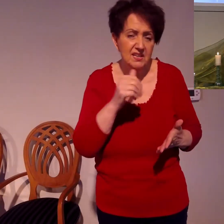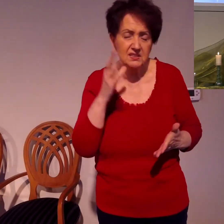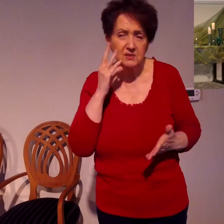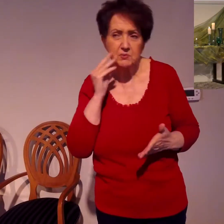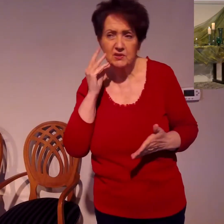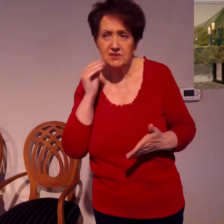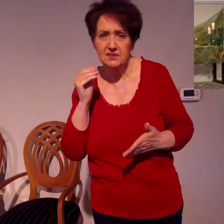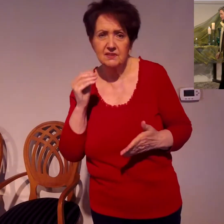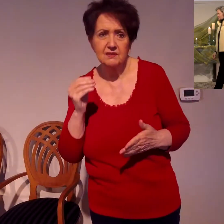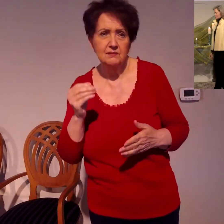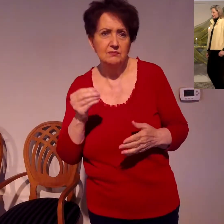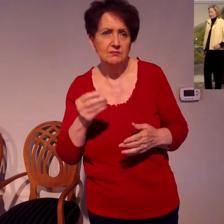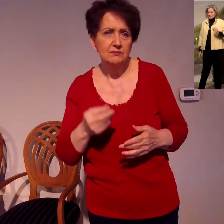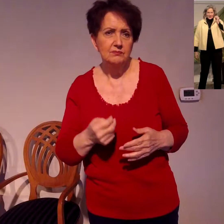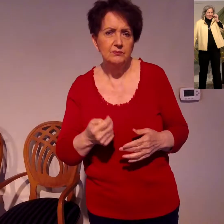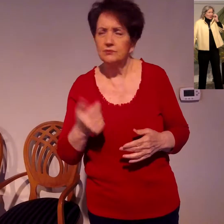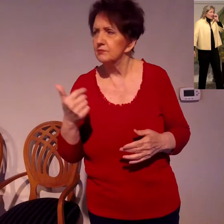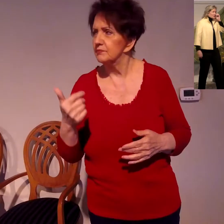there you go.